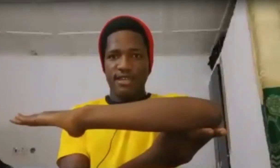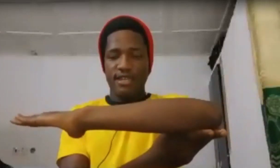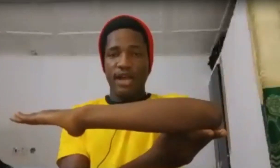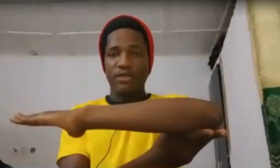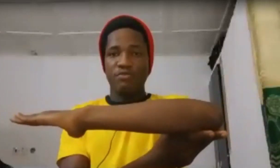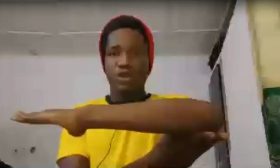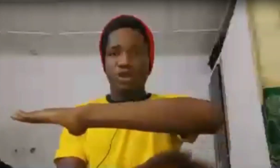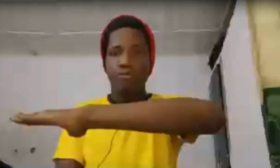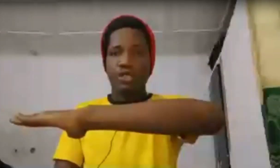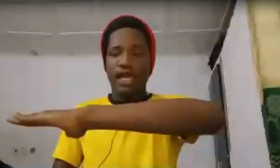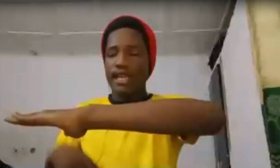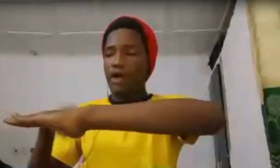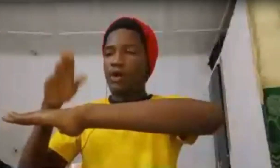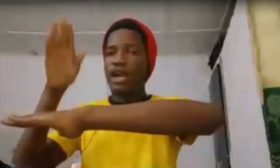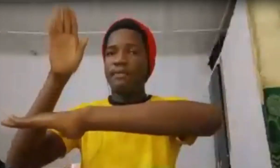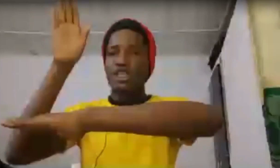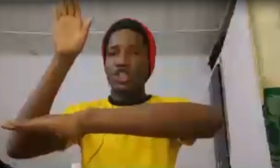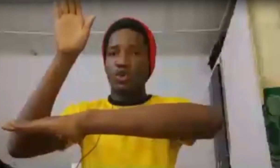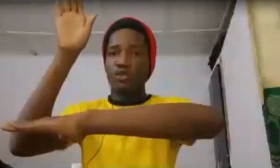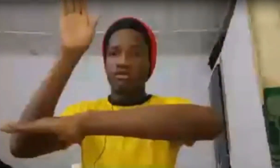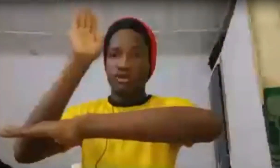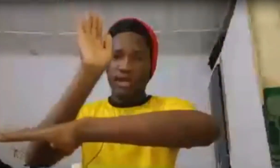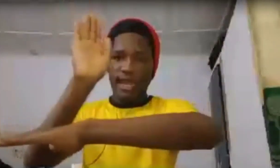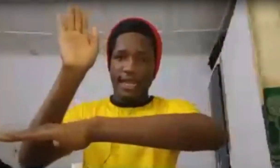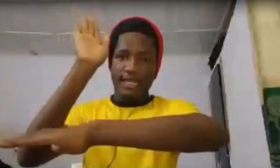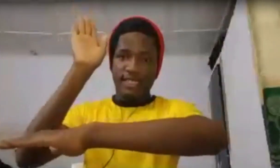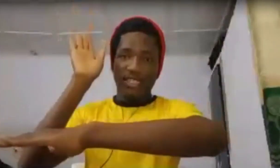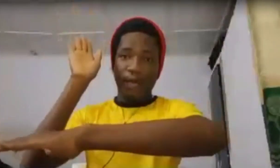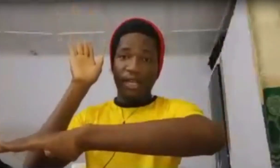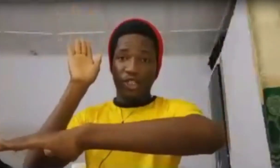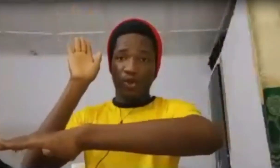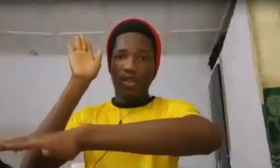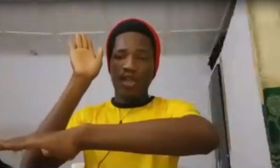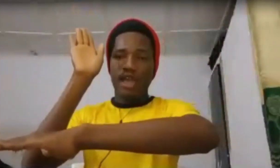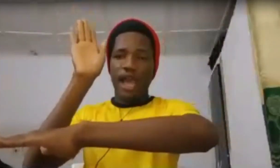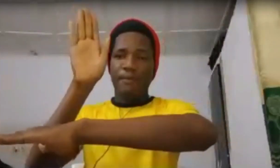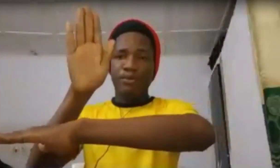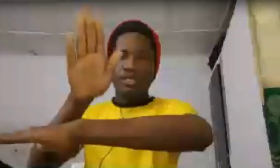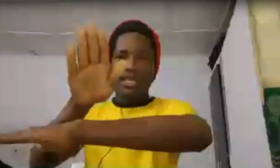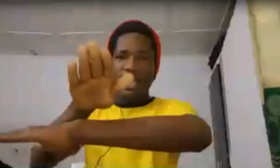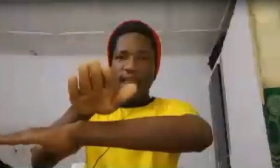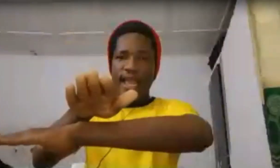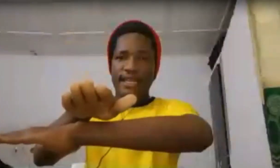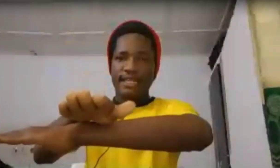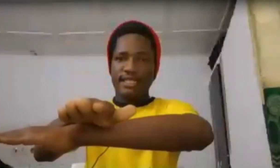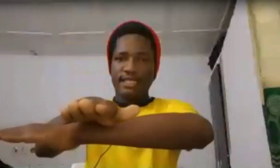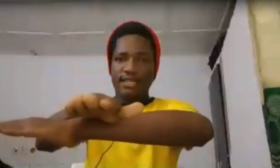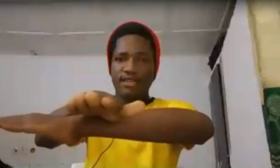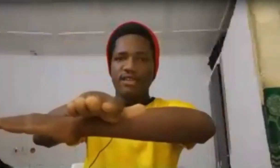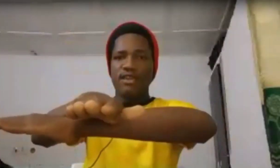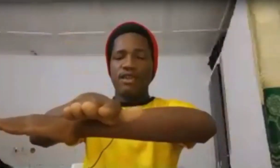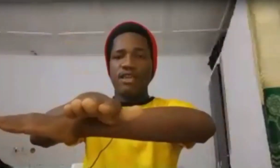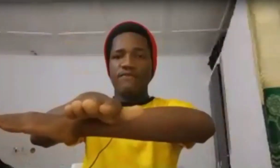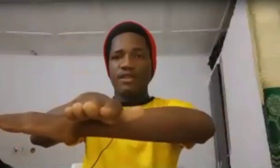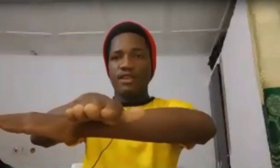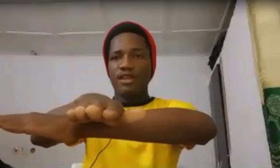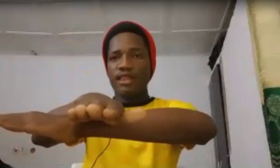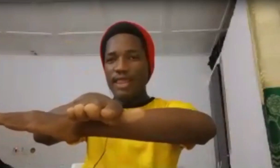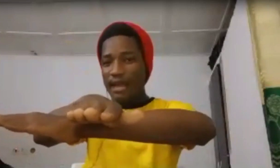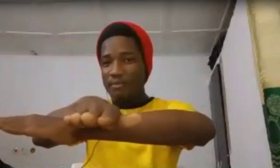Now this becomes, and then I will carry my sun like this. This is now my sun. I put it here like this. Evening. That